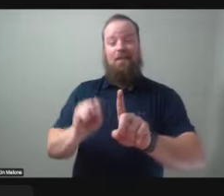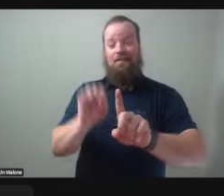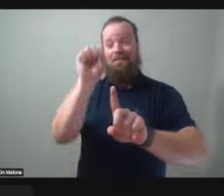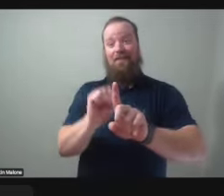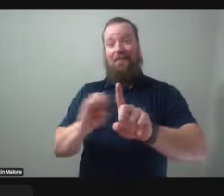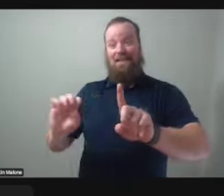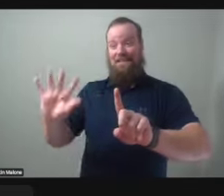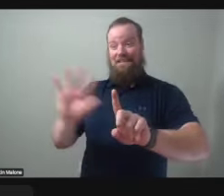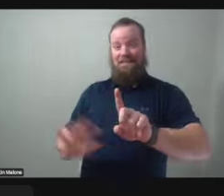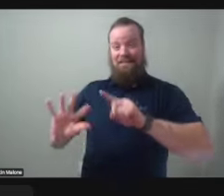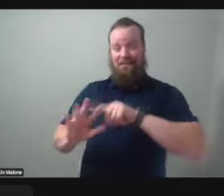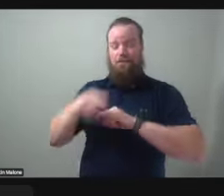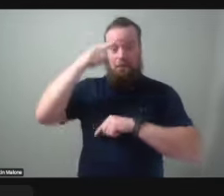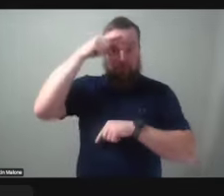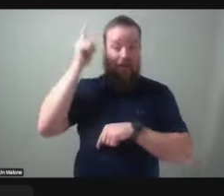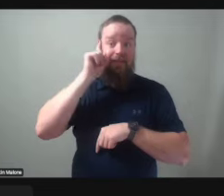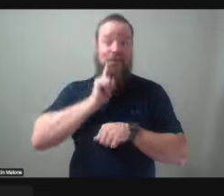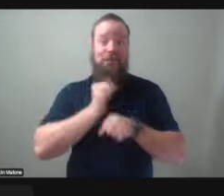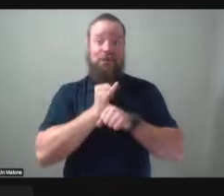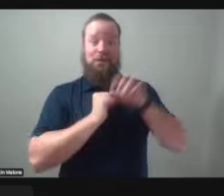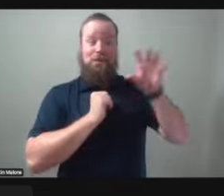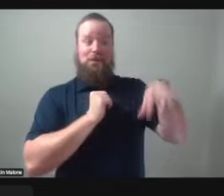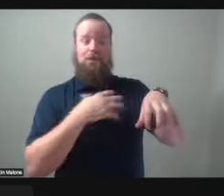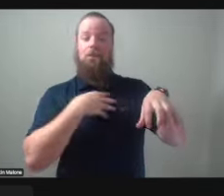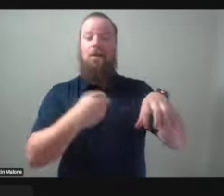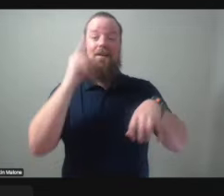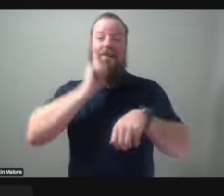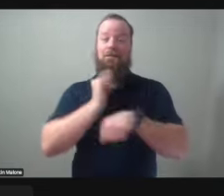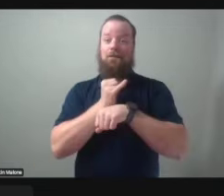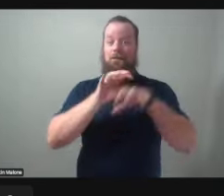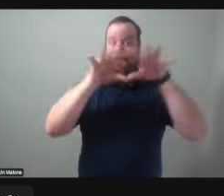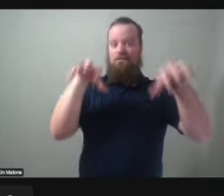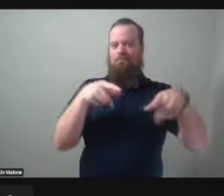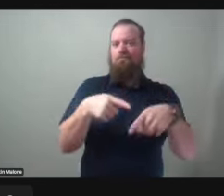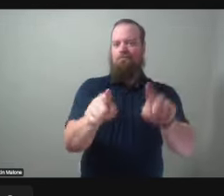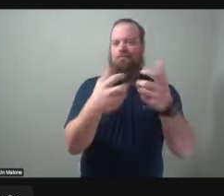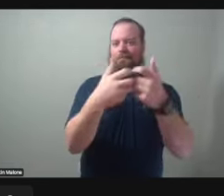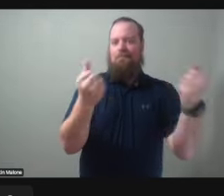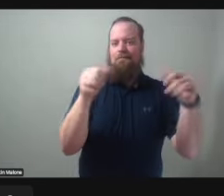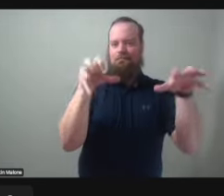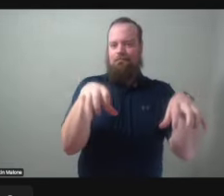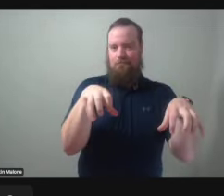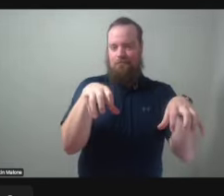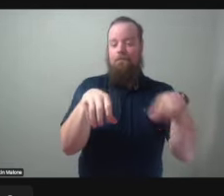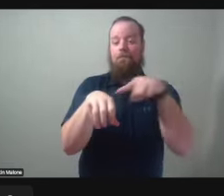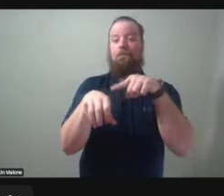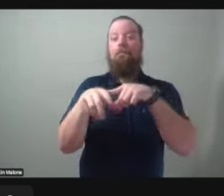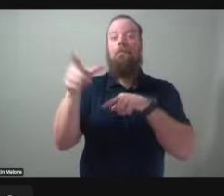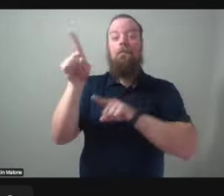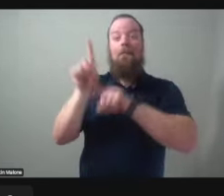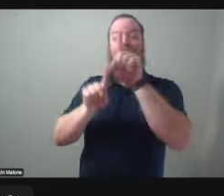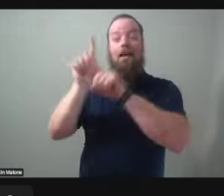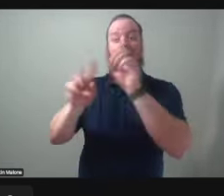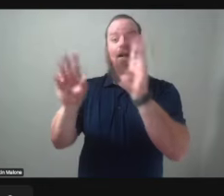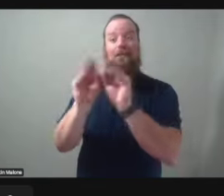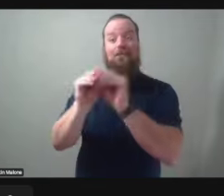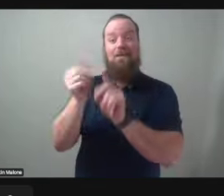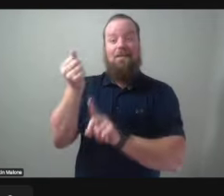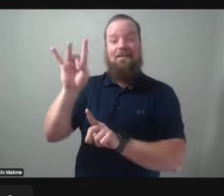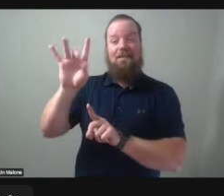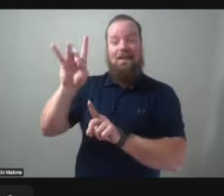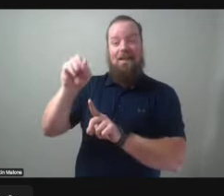Black ASL has its own unique history, and in the South there were when Black schools